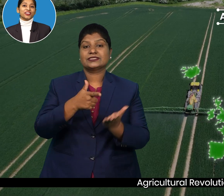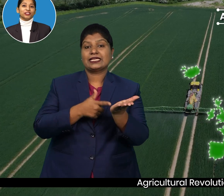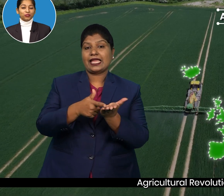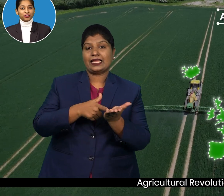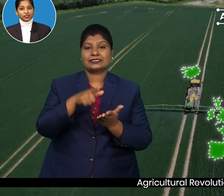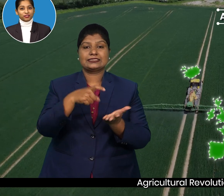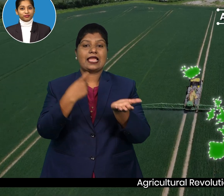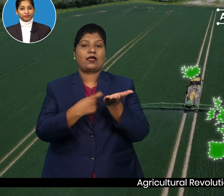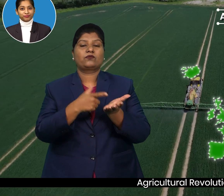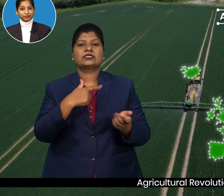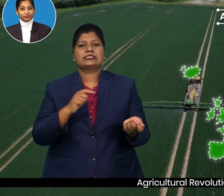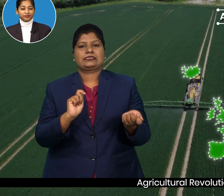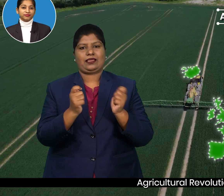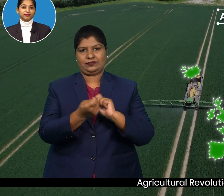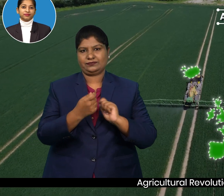Agricultural Revolution.